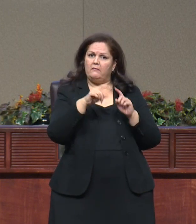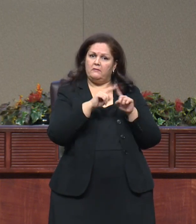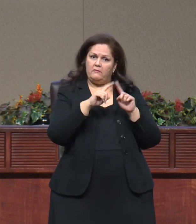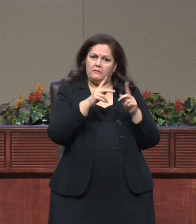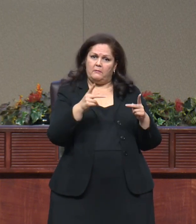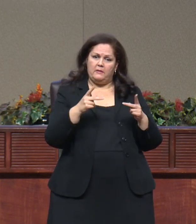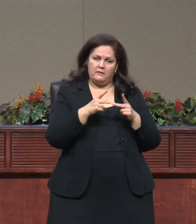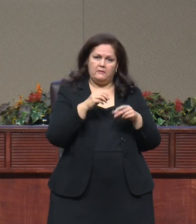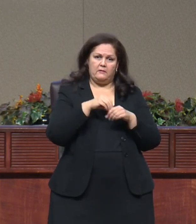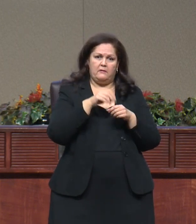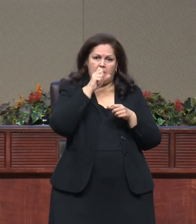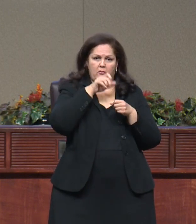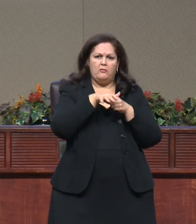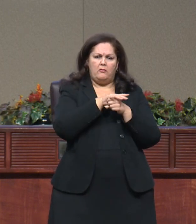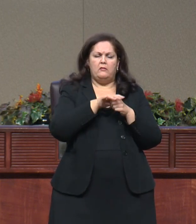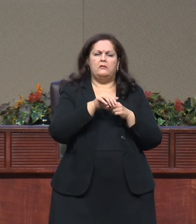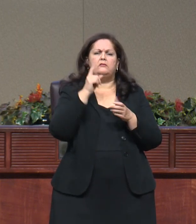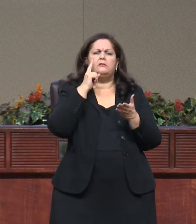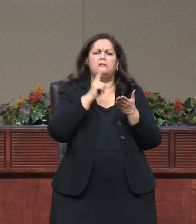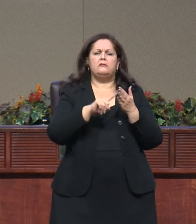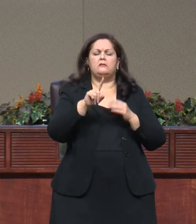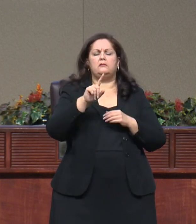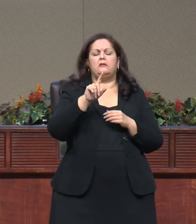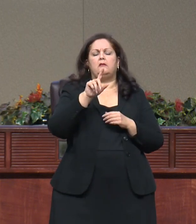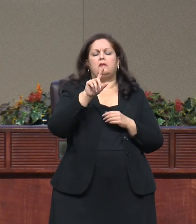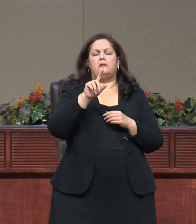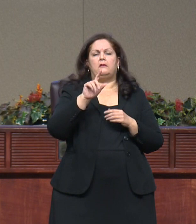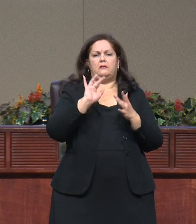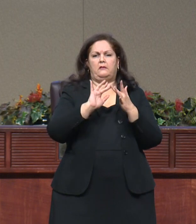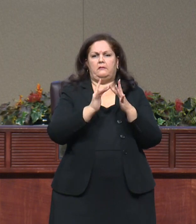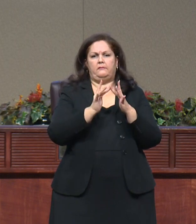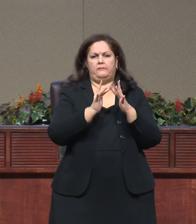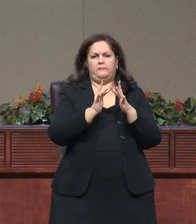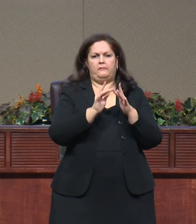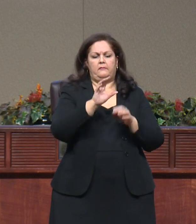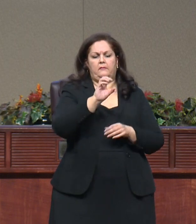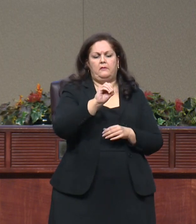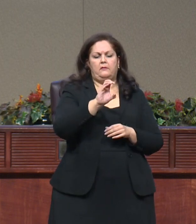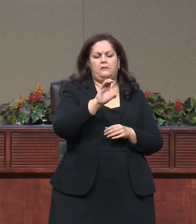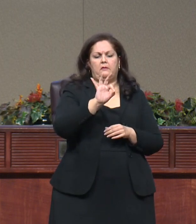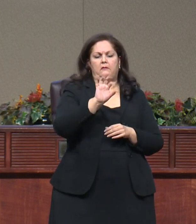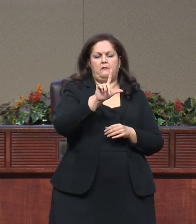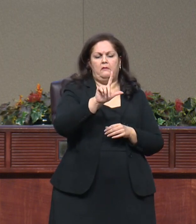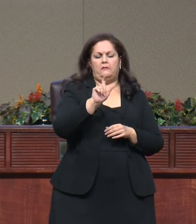the testing options through True Health by going to our website at